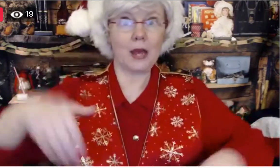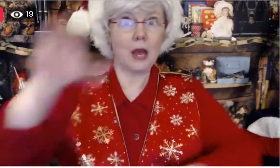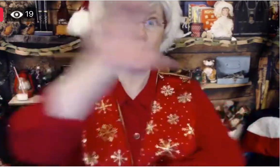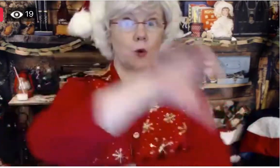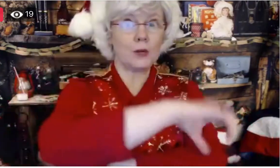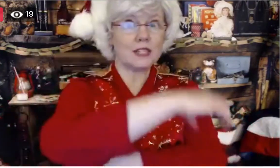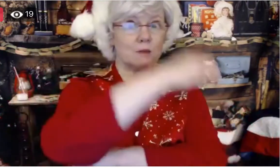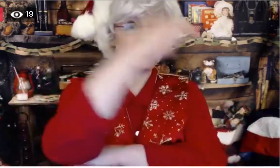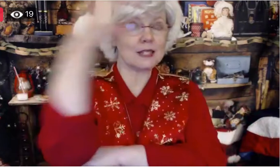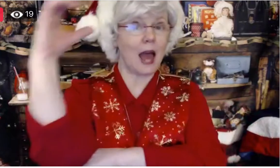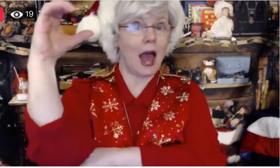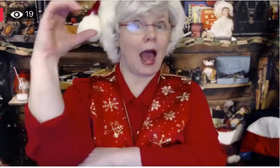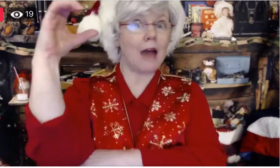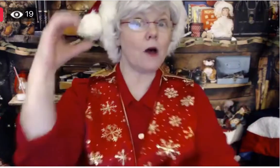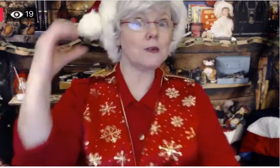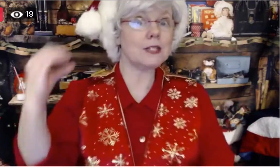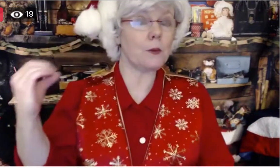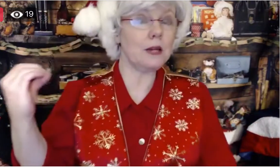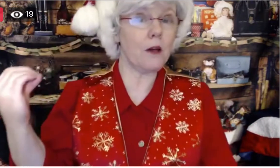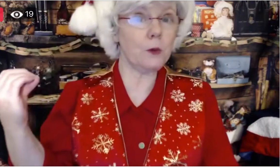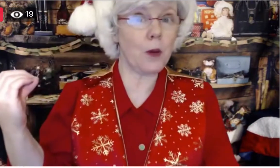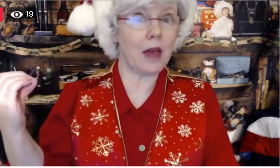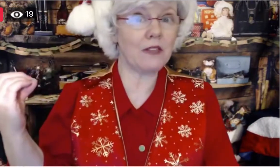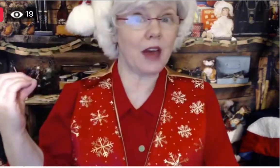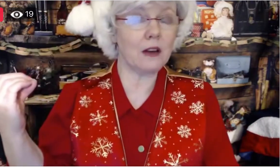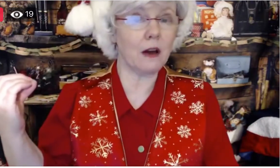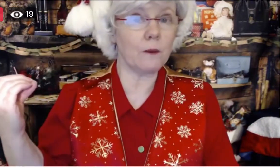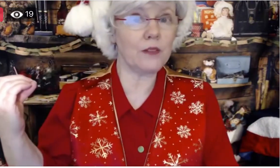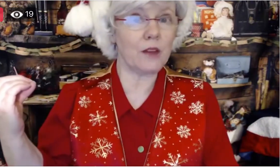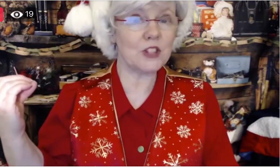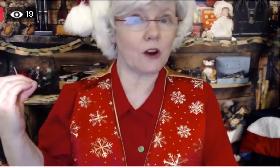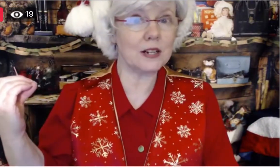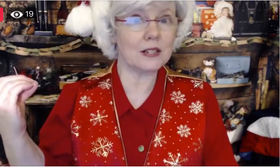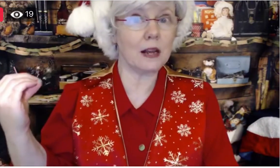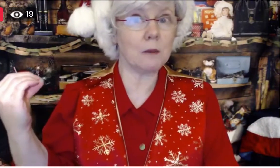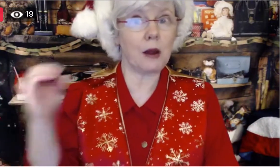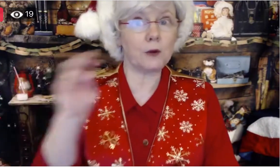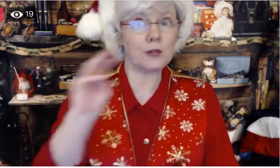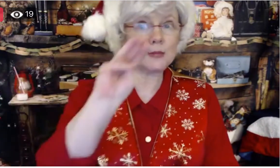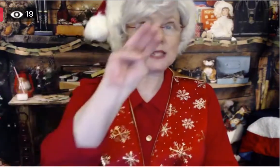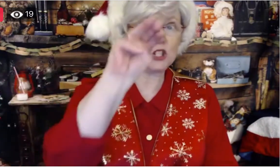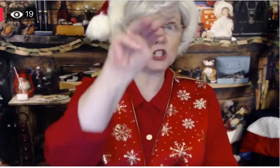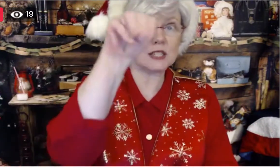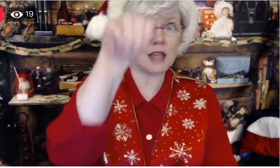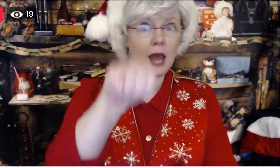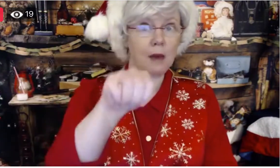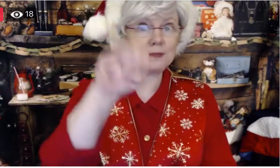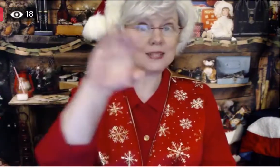Merry Christmas. And also another way that they've started signing Merry Christmas is just